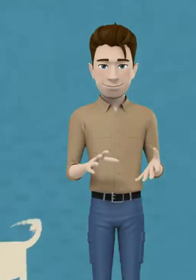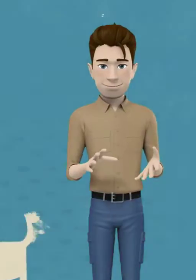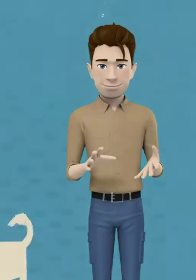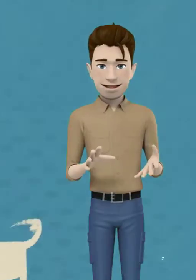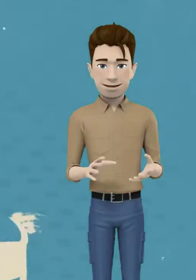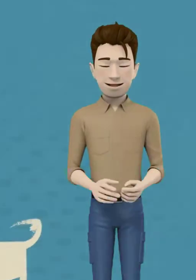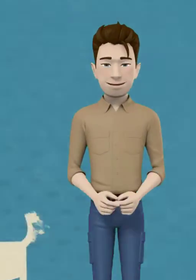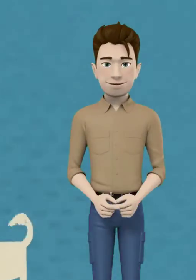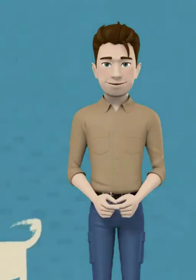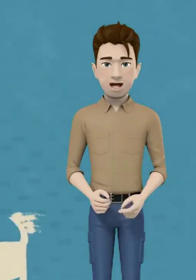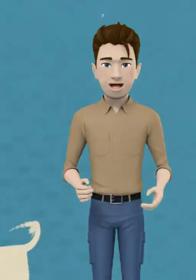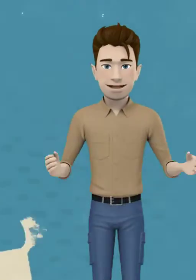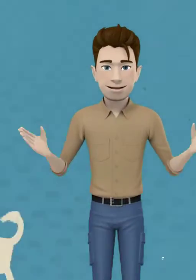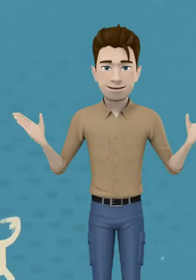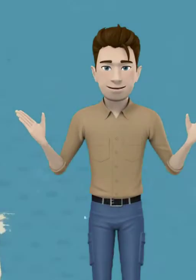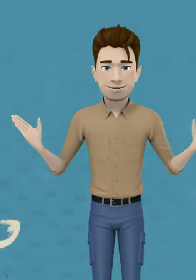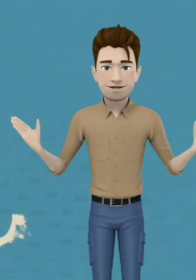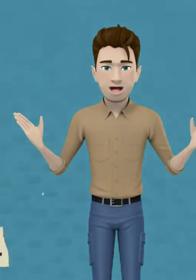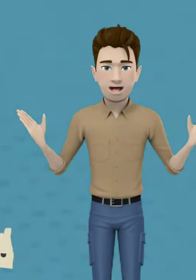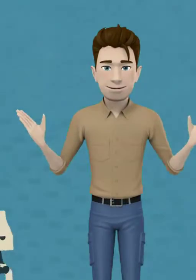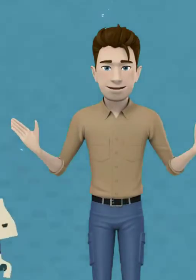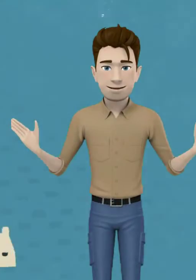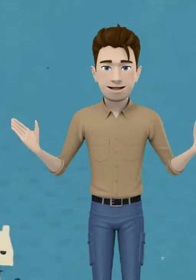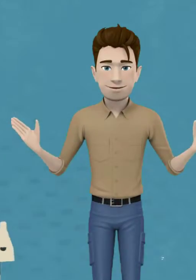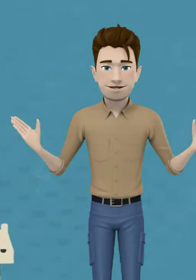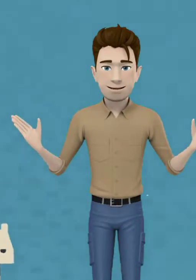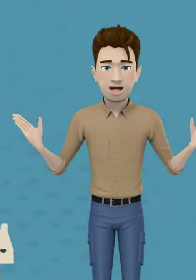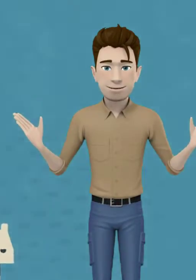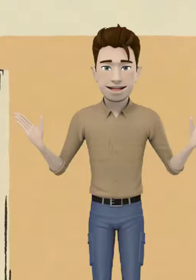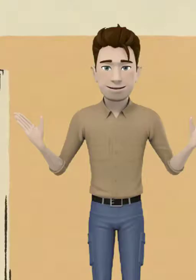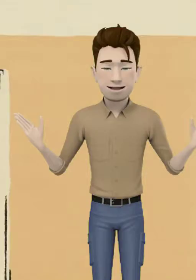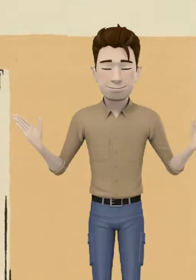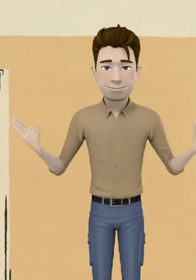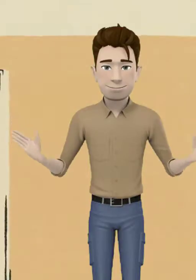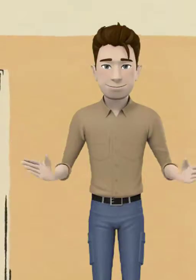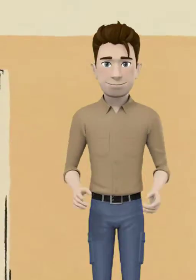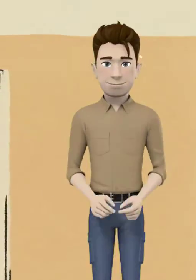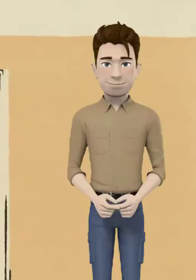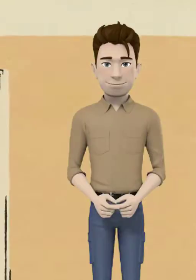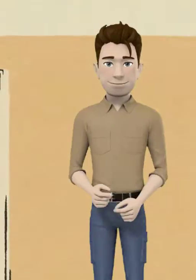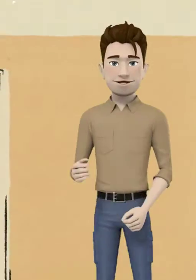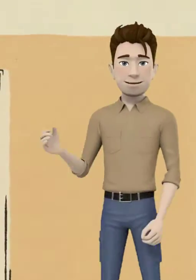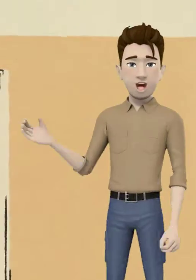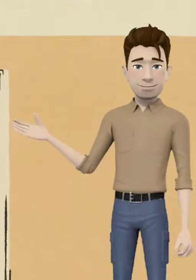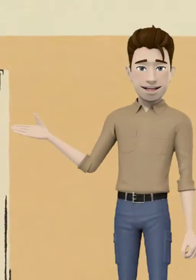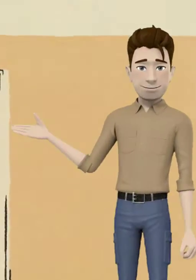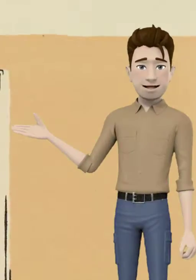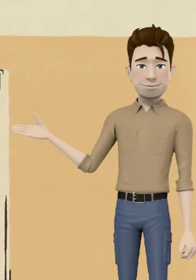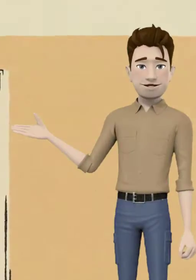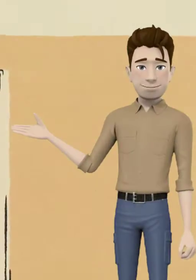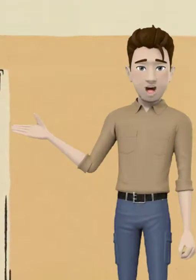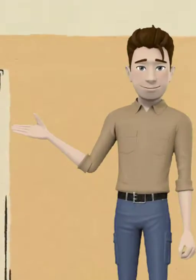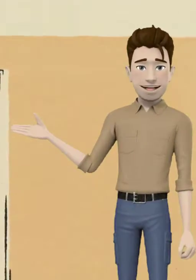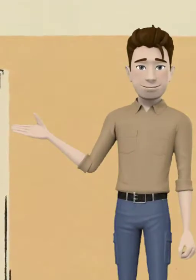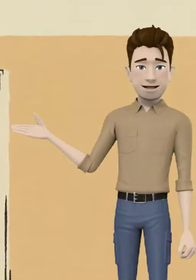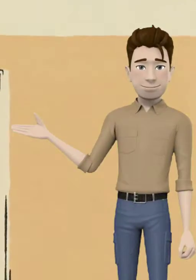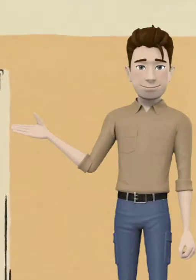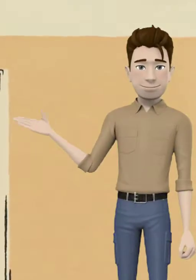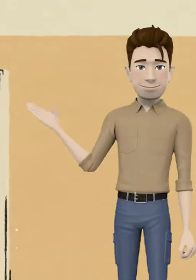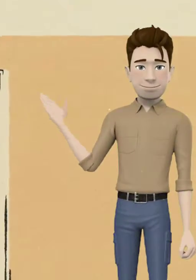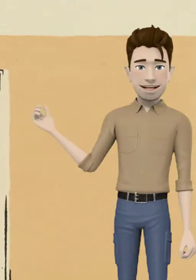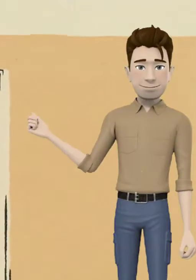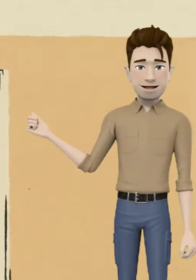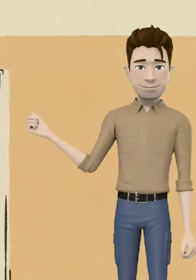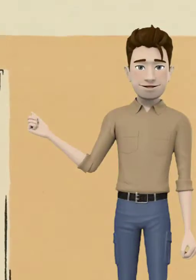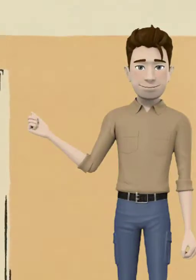least, miss out on the best opportunities of our lives. At the heart of our underconfidence is a skewed picture